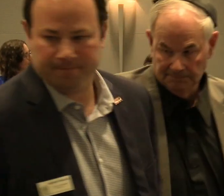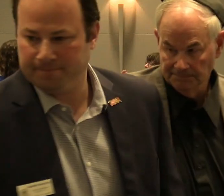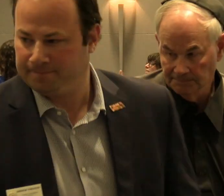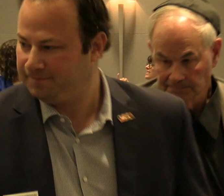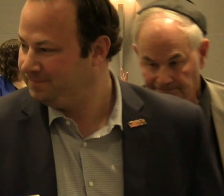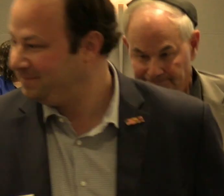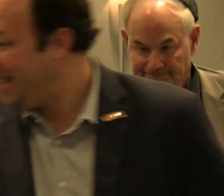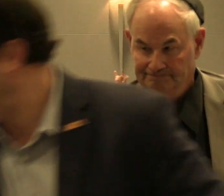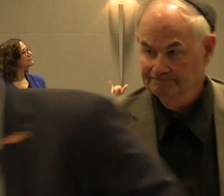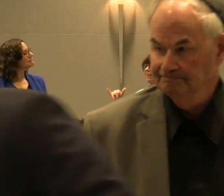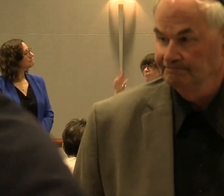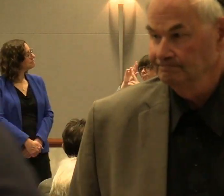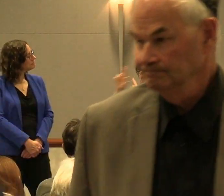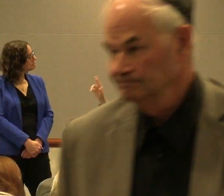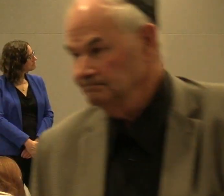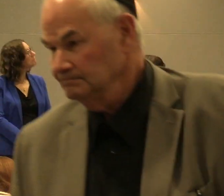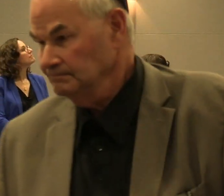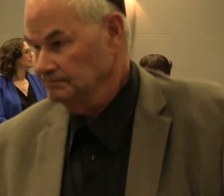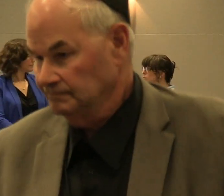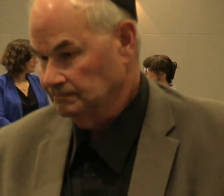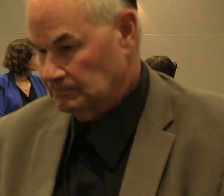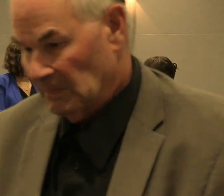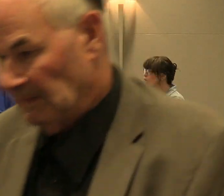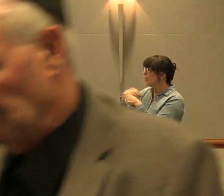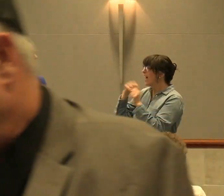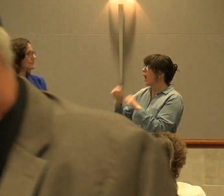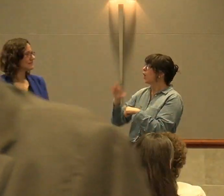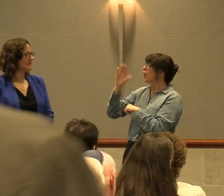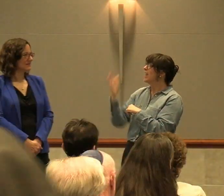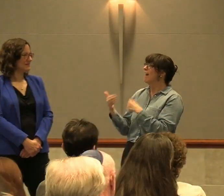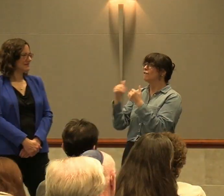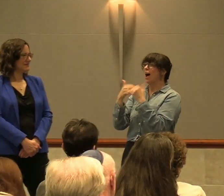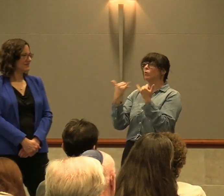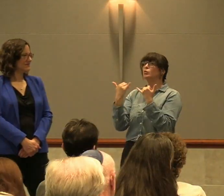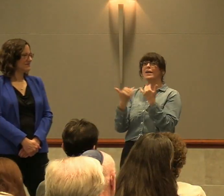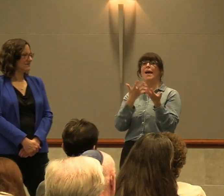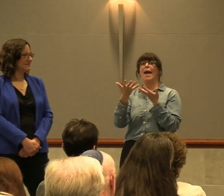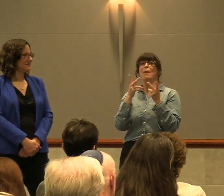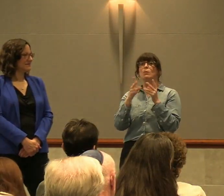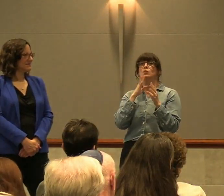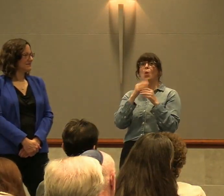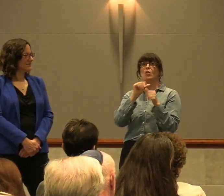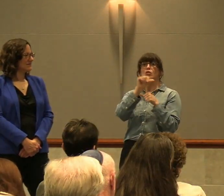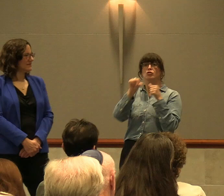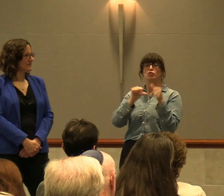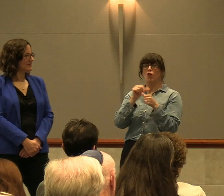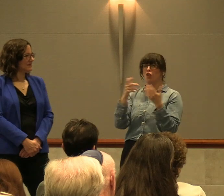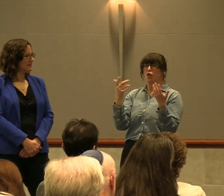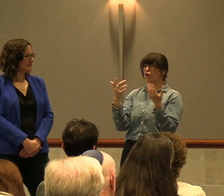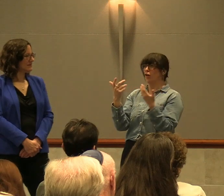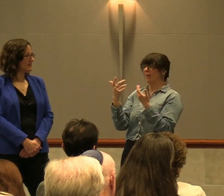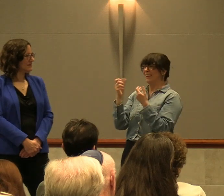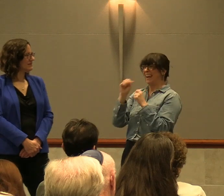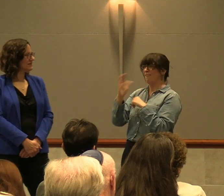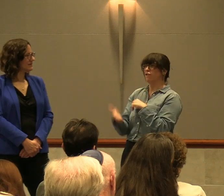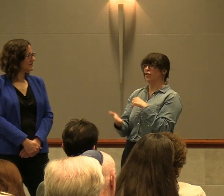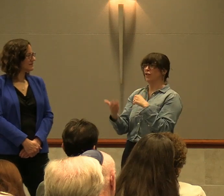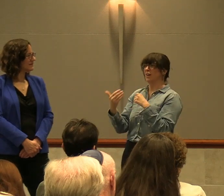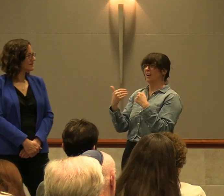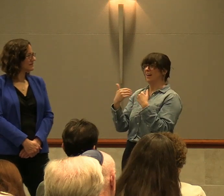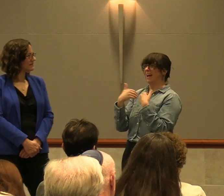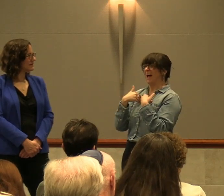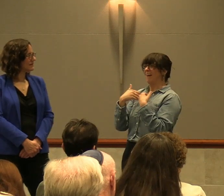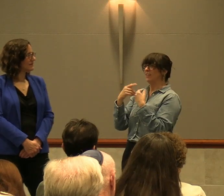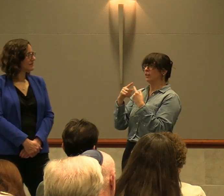to each other. I could never talk the way people are talking today without having the wrath of